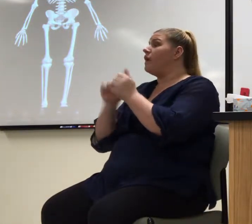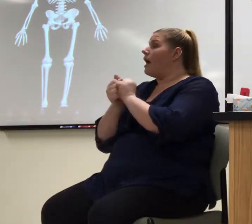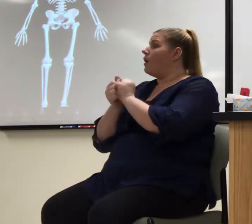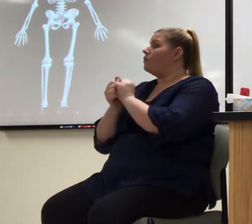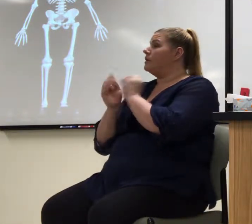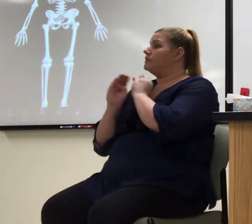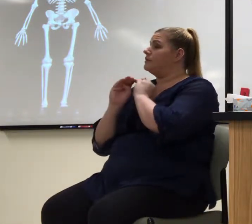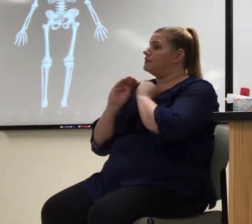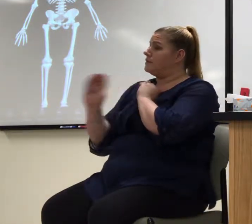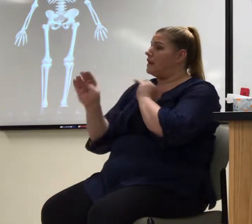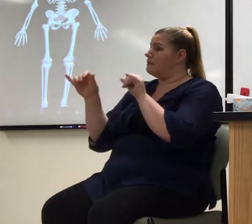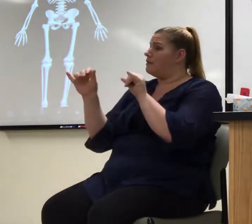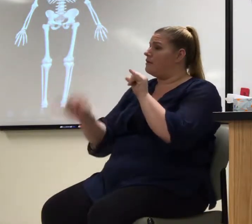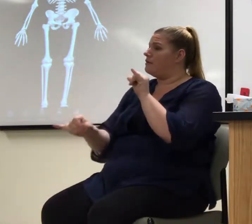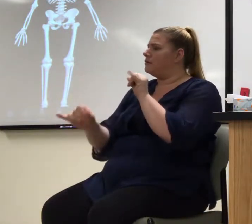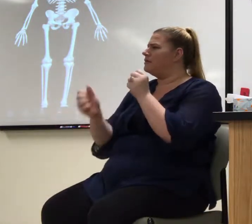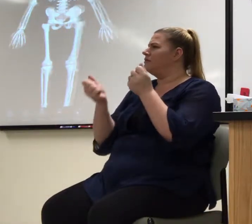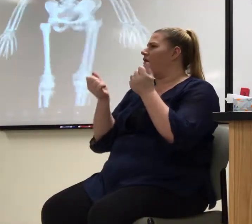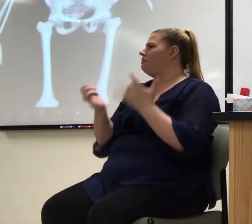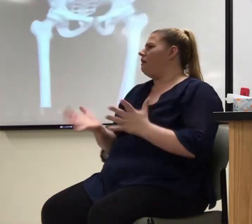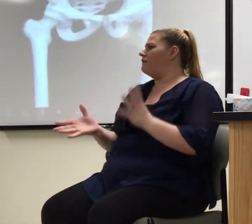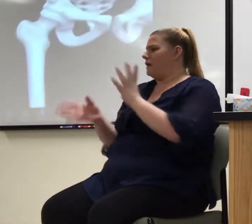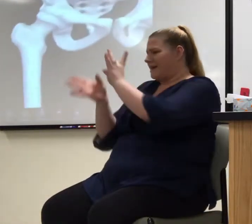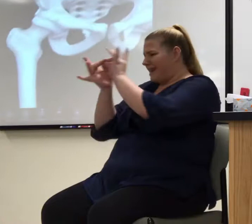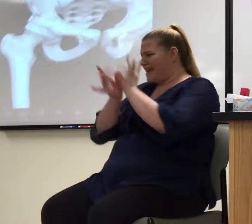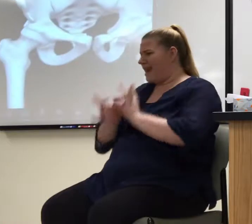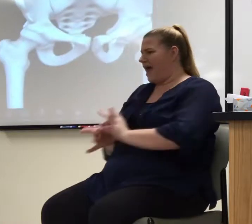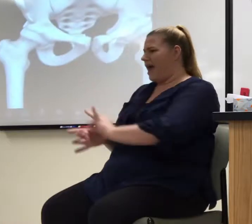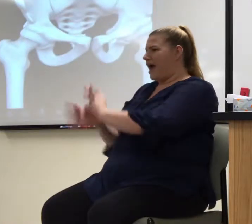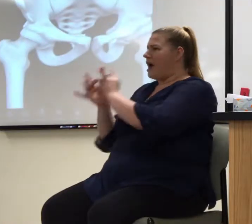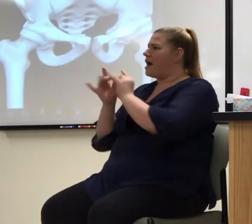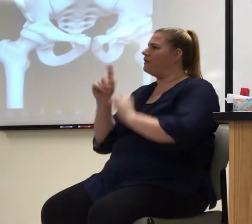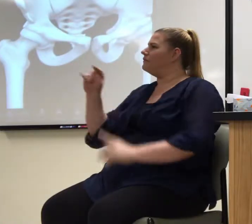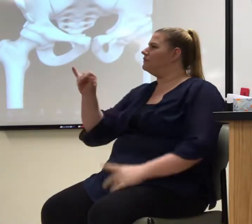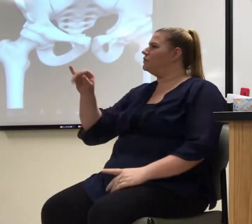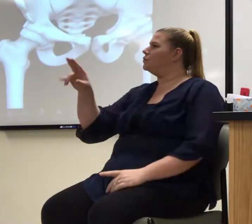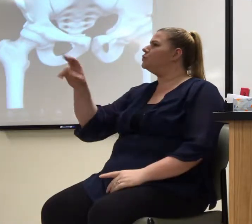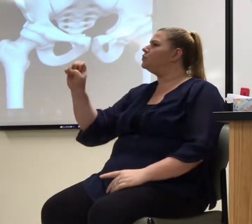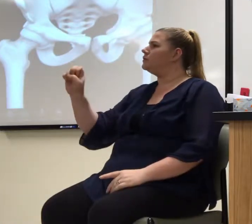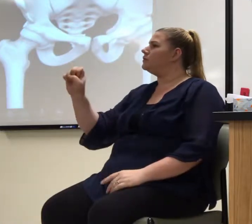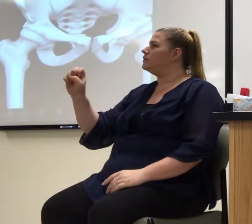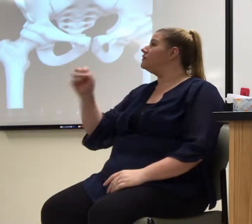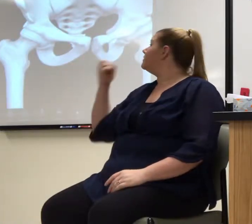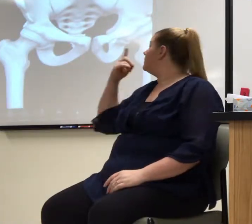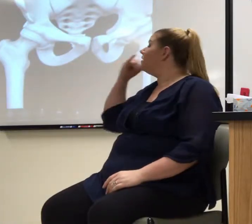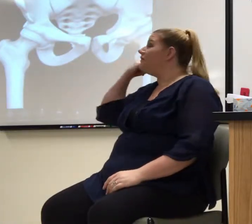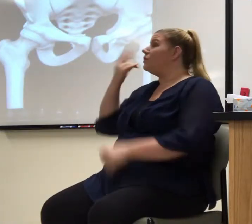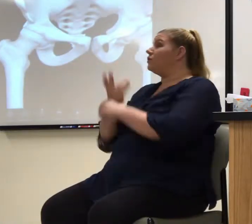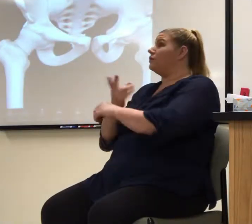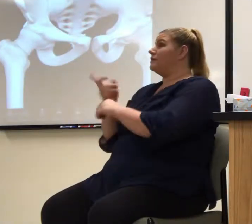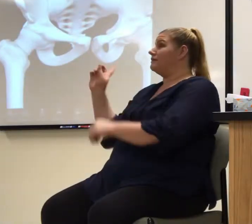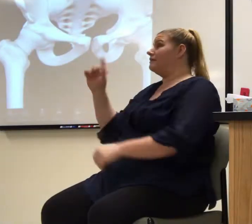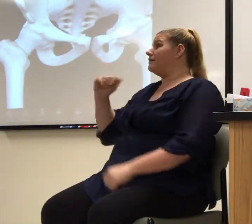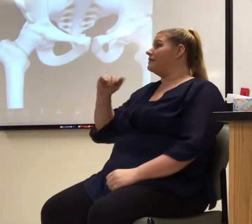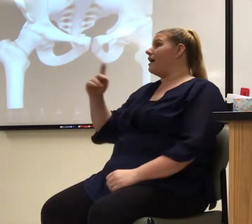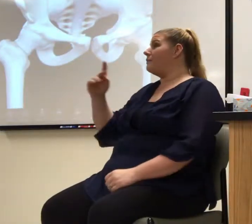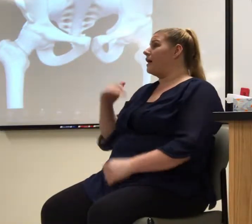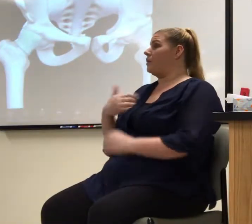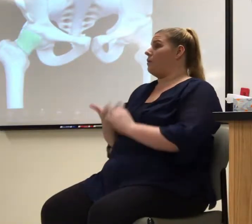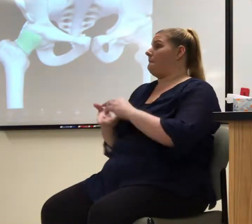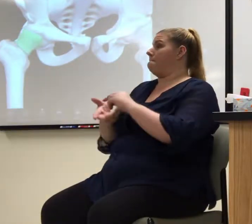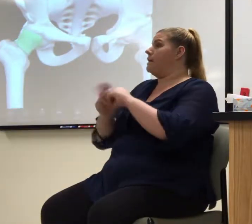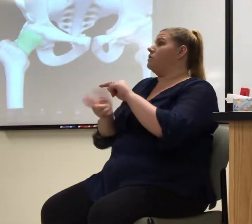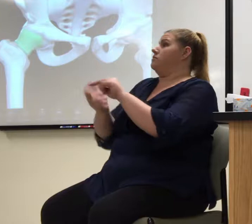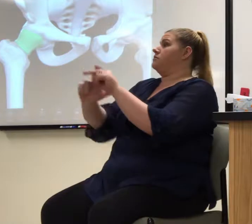that surround it. So I'll zoom back in. And if you use the app and you build the connective tissues, the first layer, they just